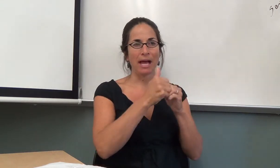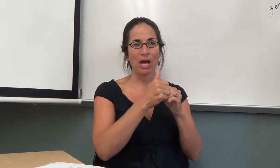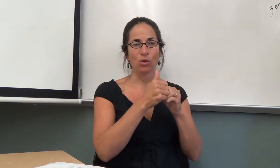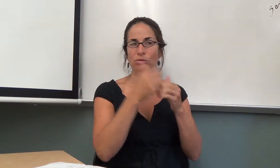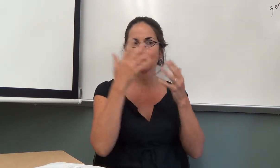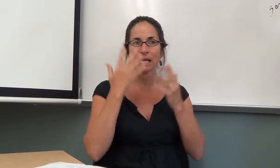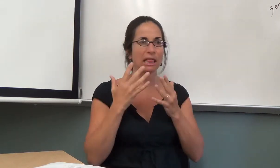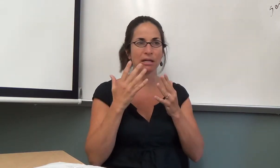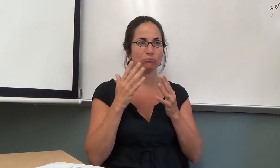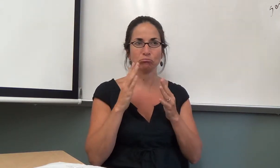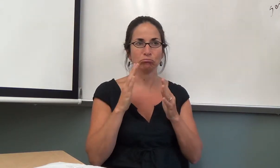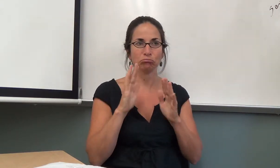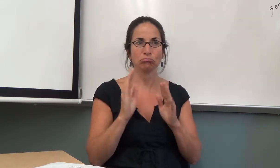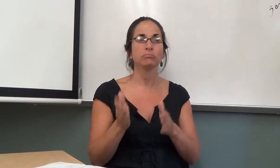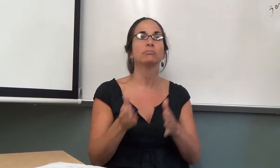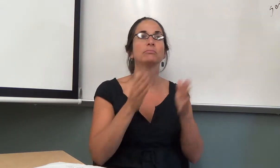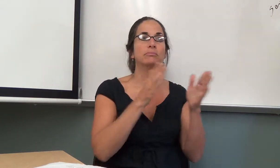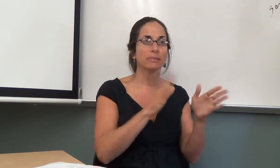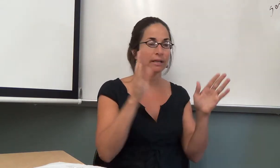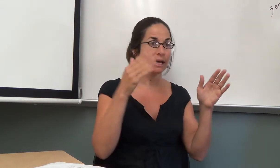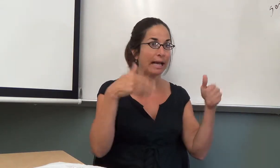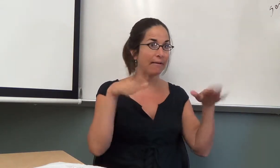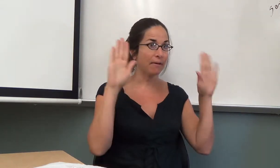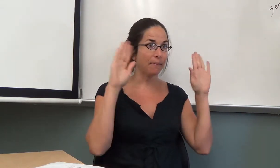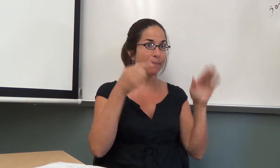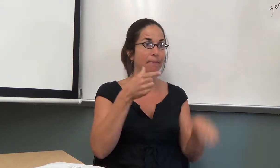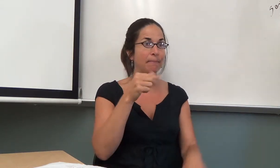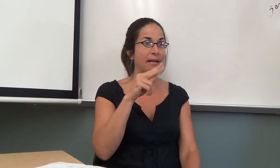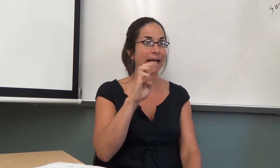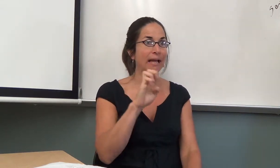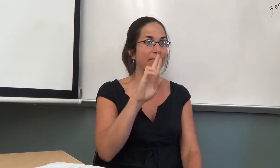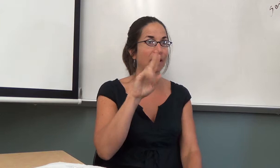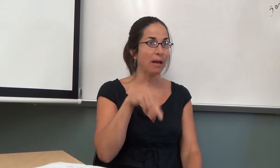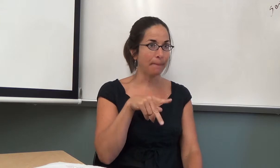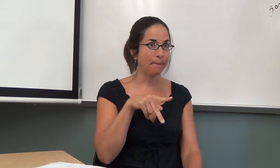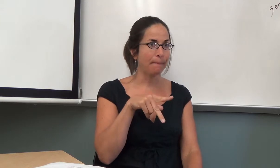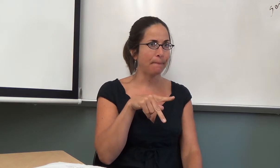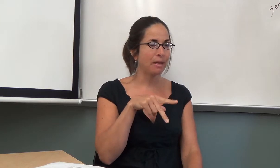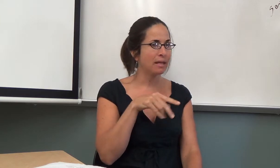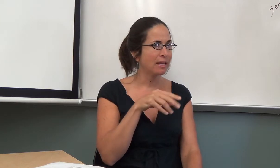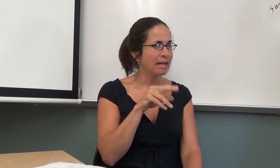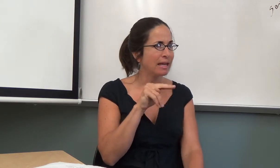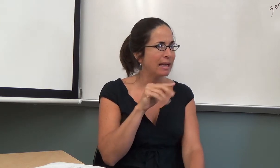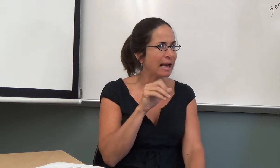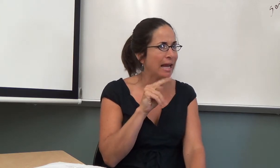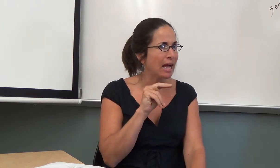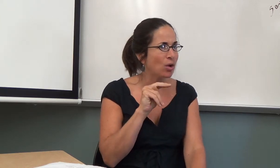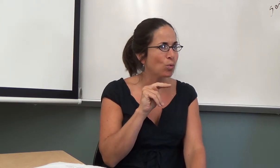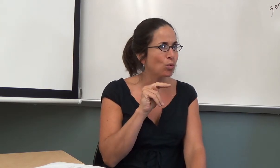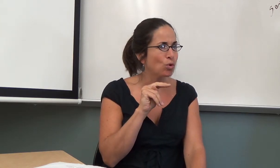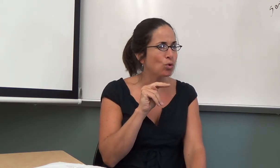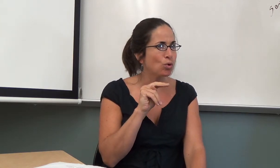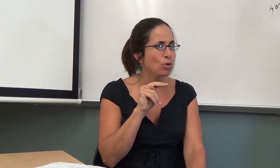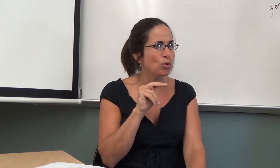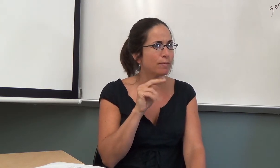yet. Gave up. Is that a noun? Or is it gave? I'm sorry, gave up. Is that a